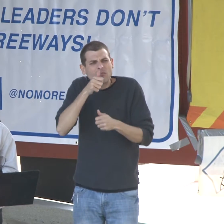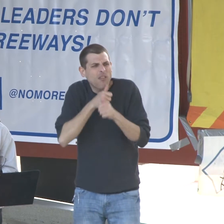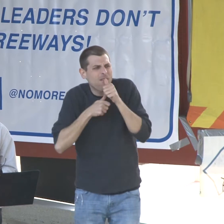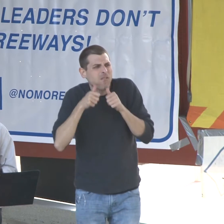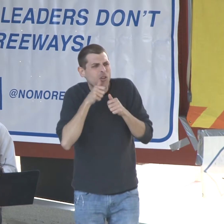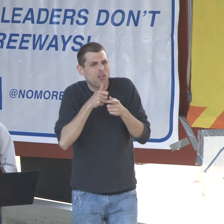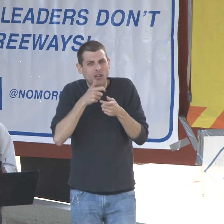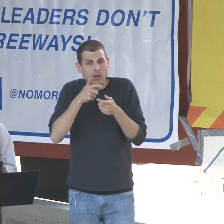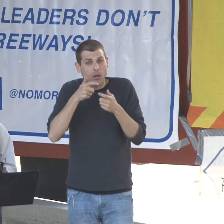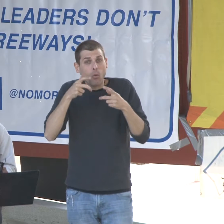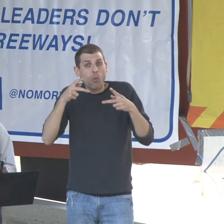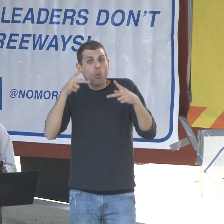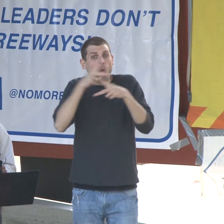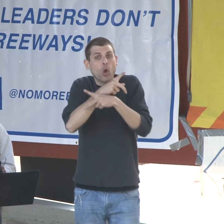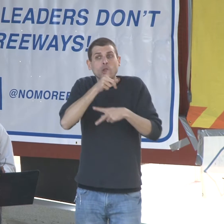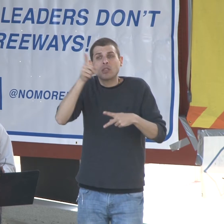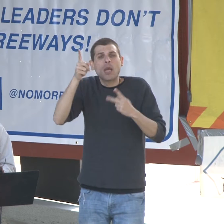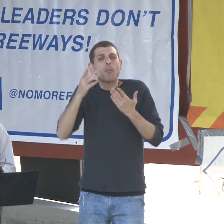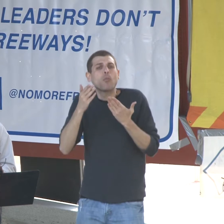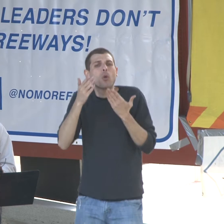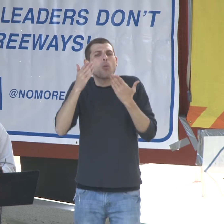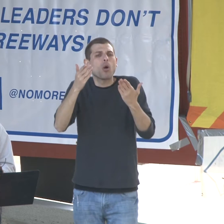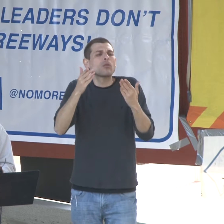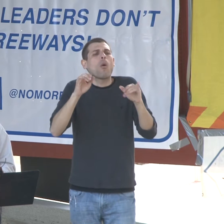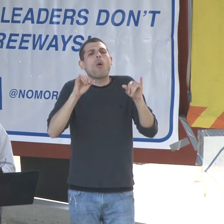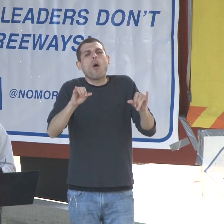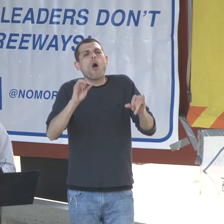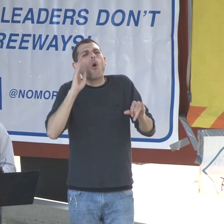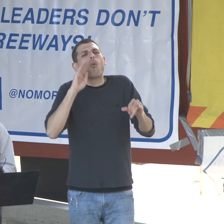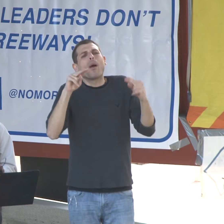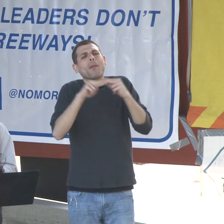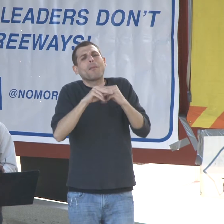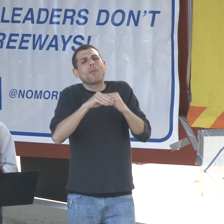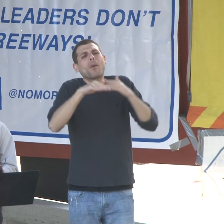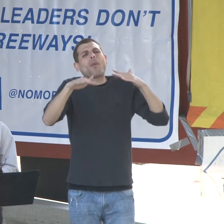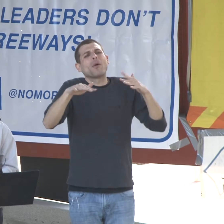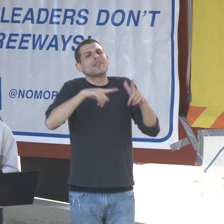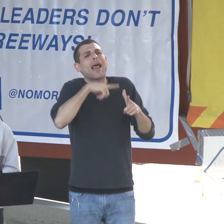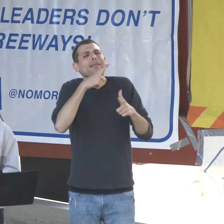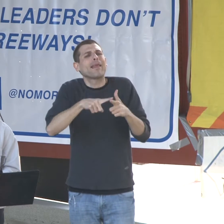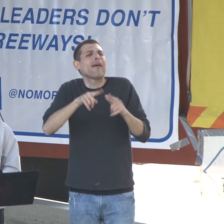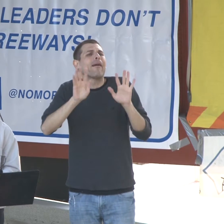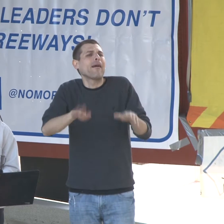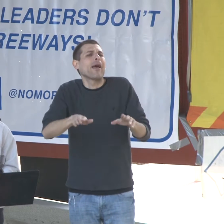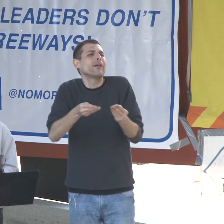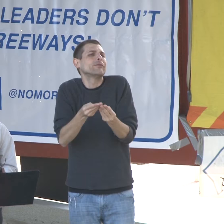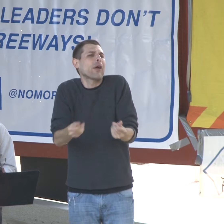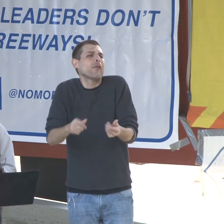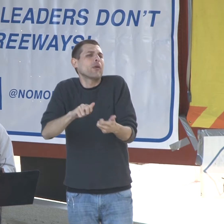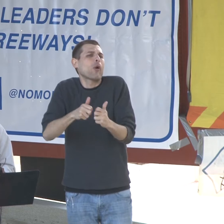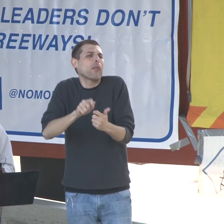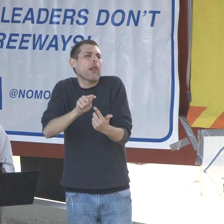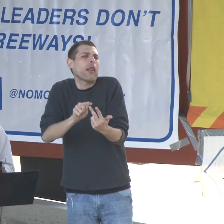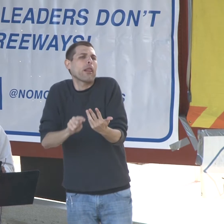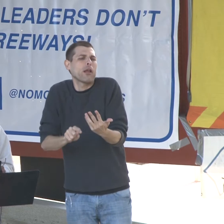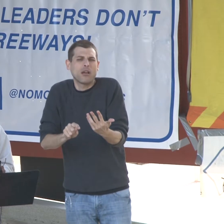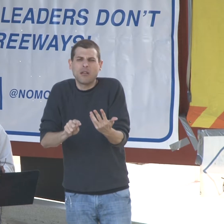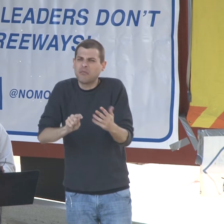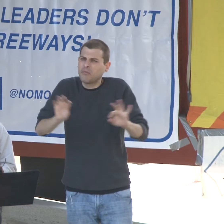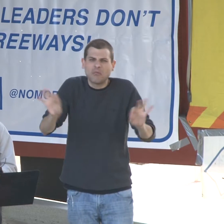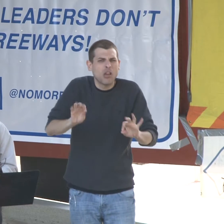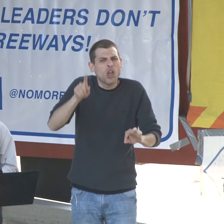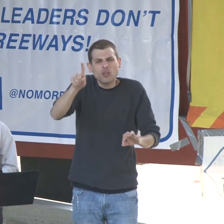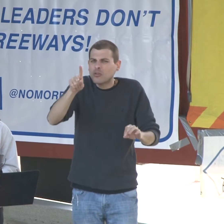the audacity to propose an action to expand this problem, to strangle these kids and their futures even further.